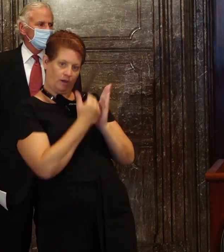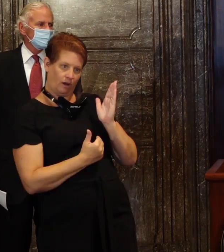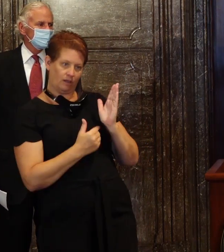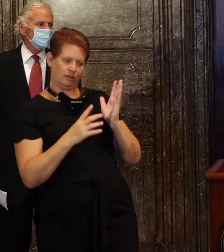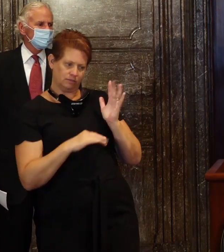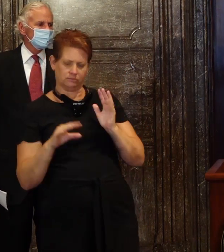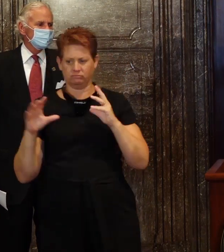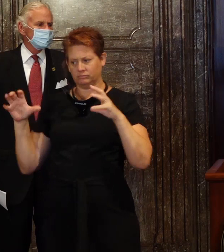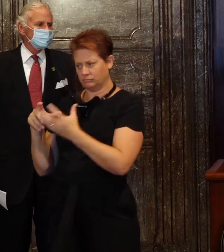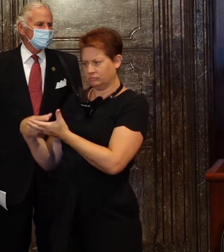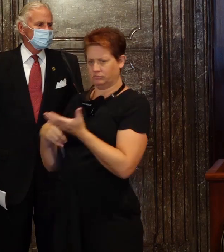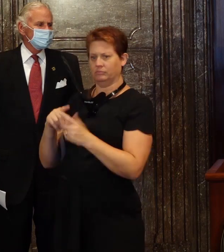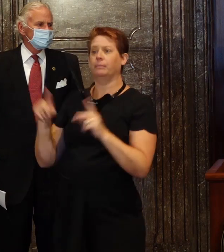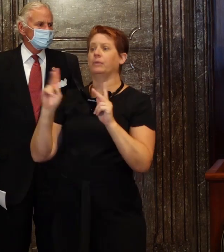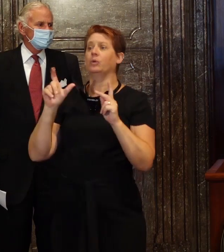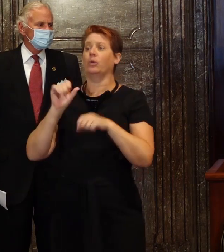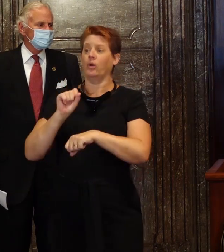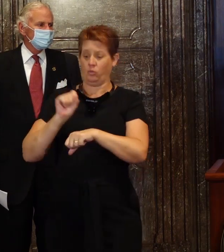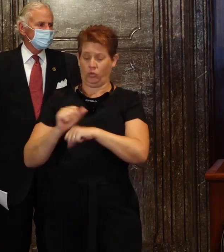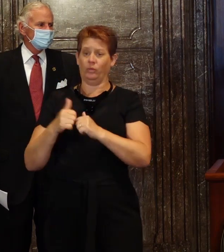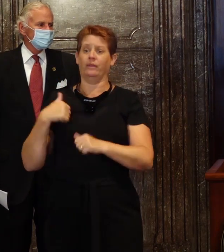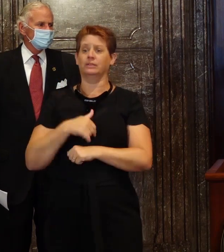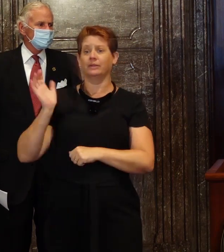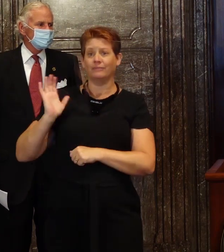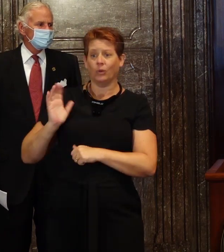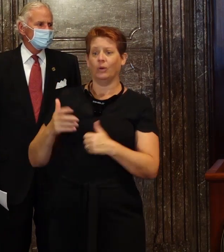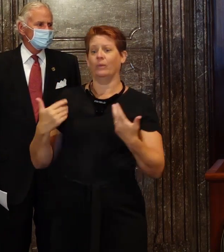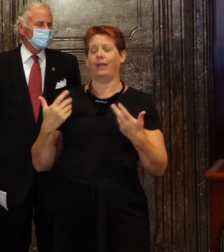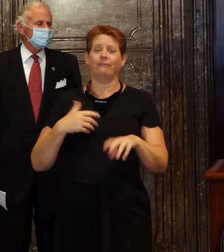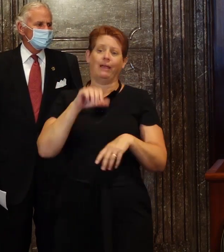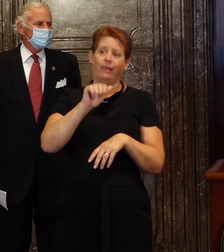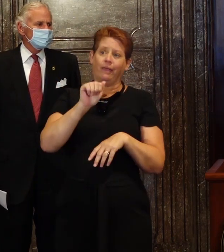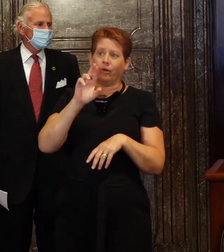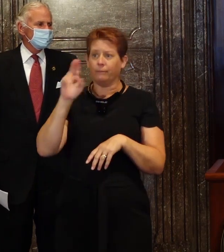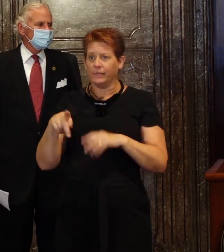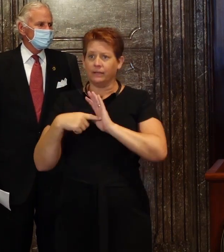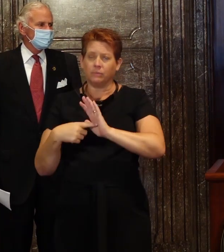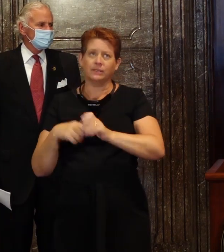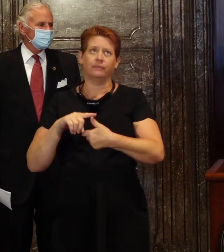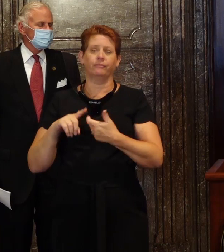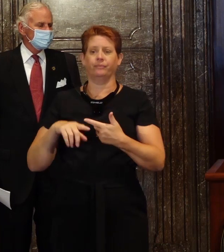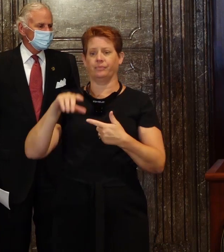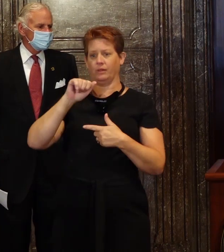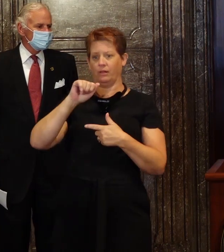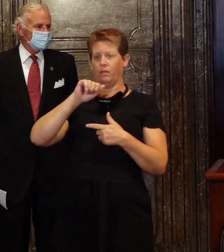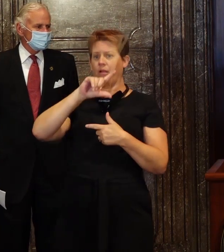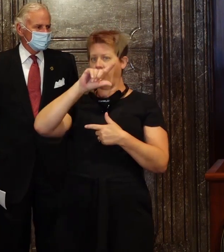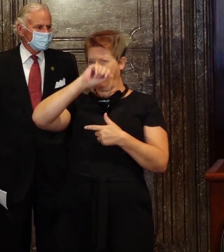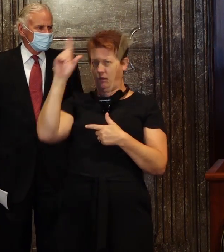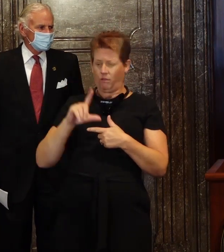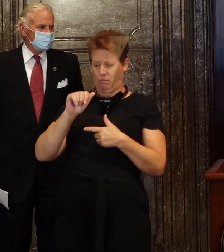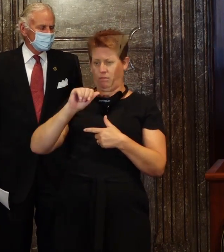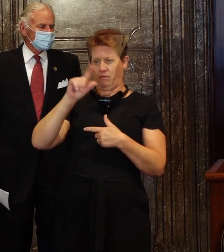not here today but also serve on the task force, we have AARP representation. We have the Alzheimer's Association, and the